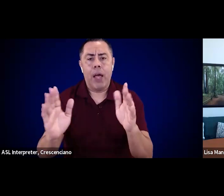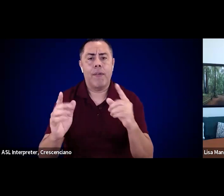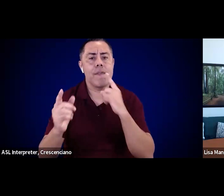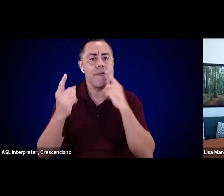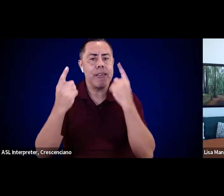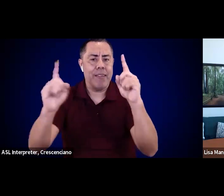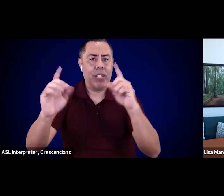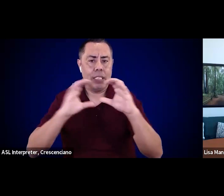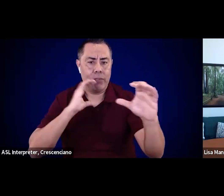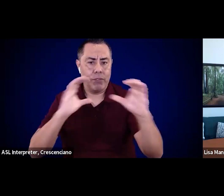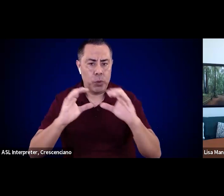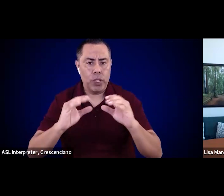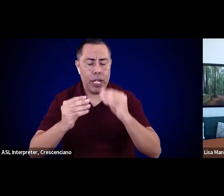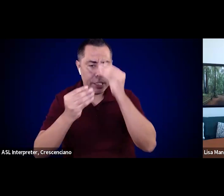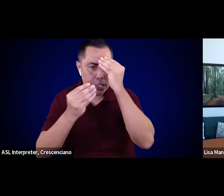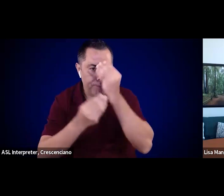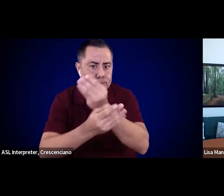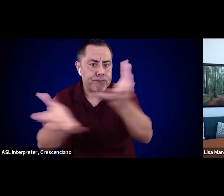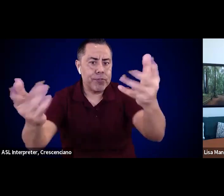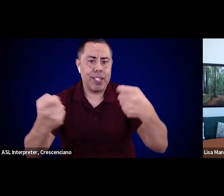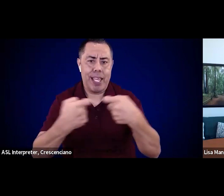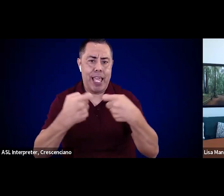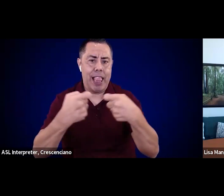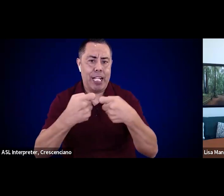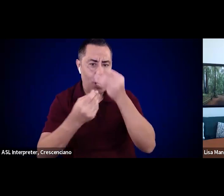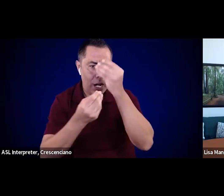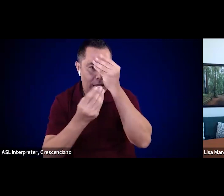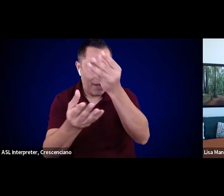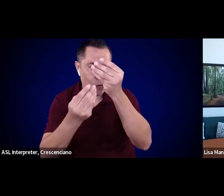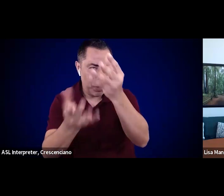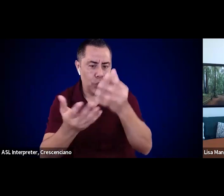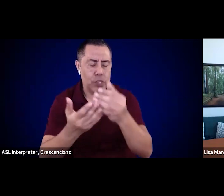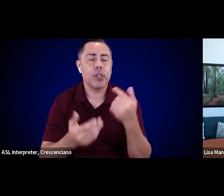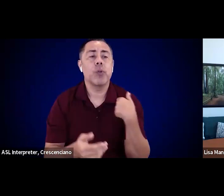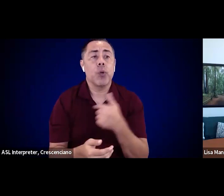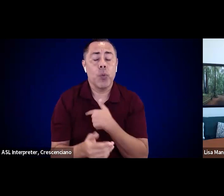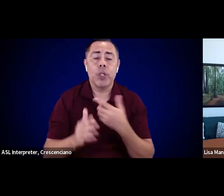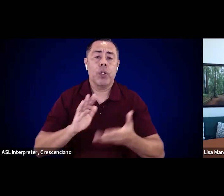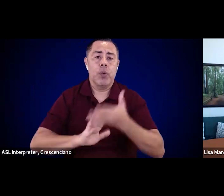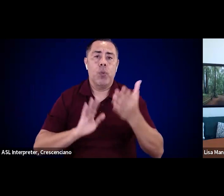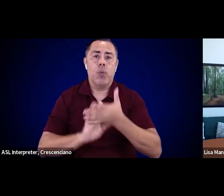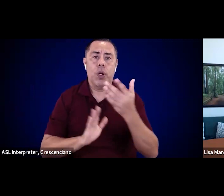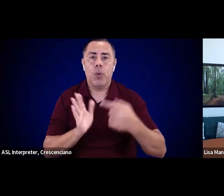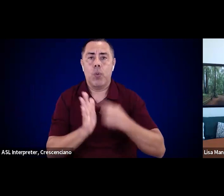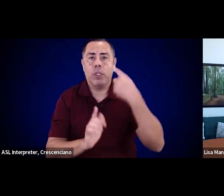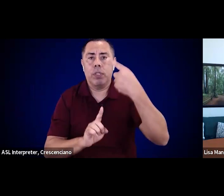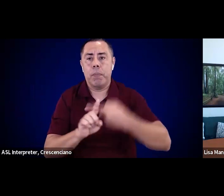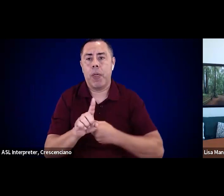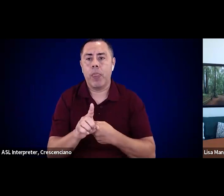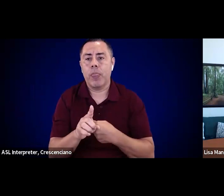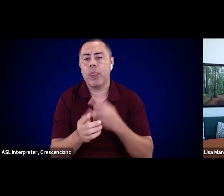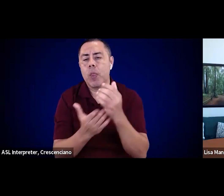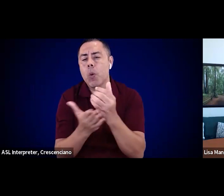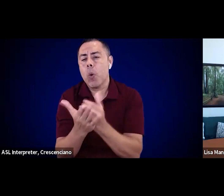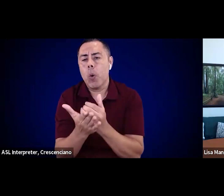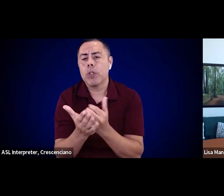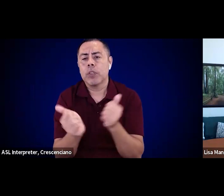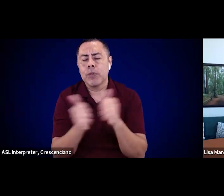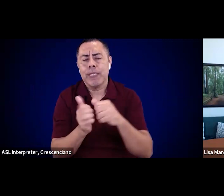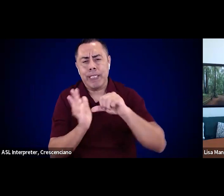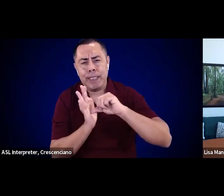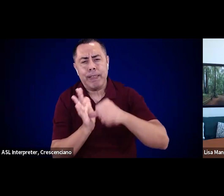electronic information. We facilitate monthly courses, further amplifying the message and the importance of